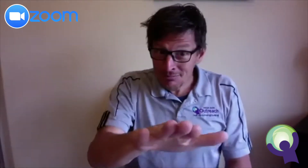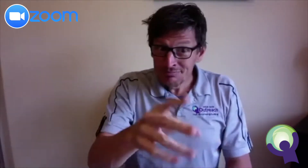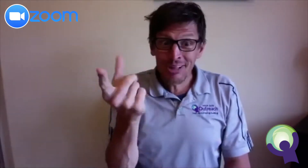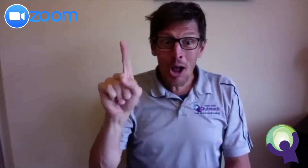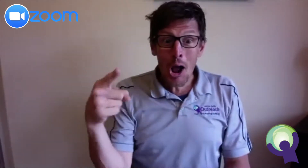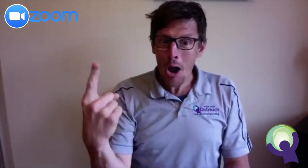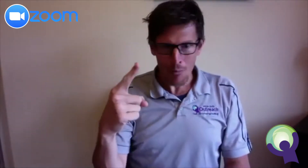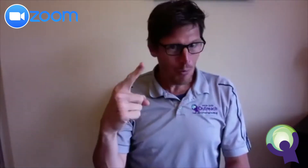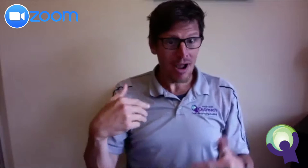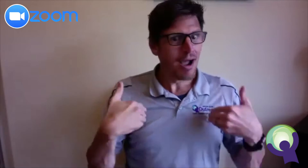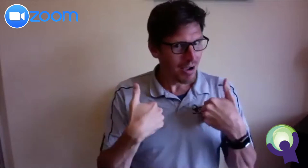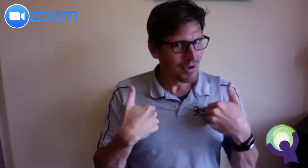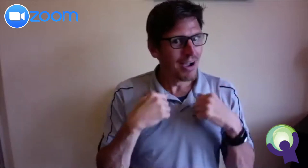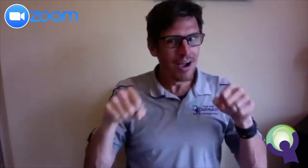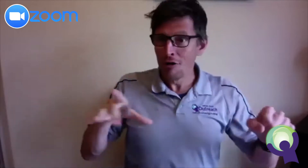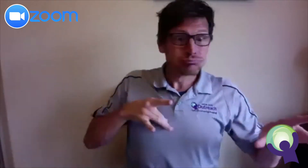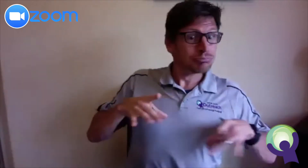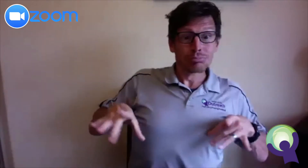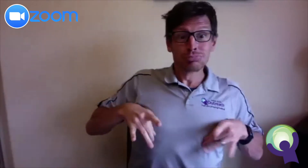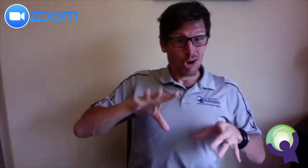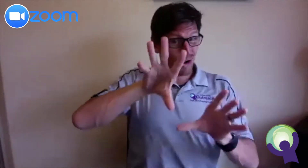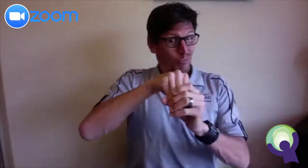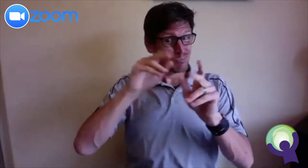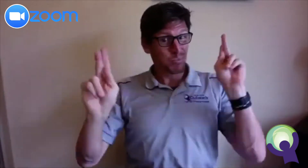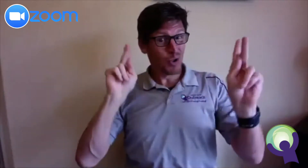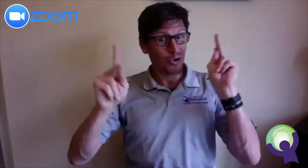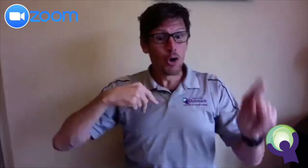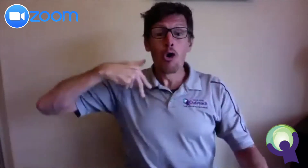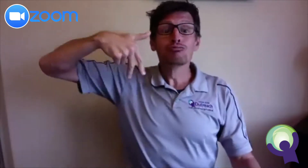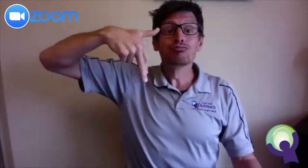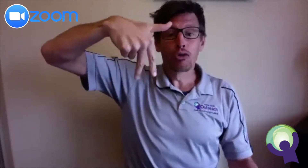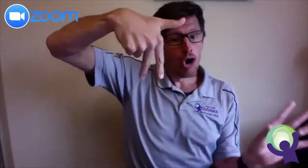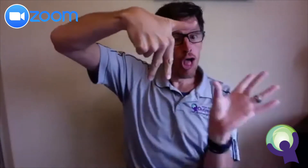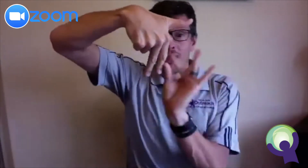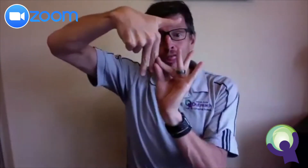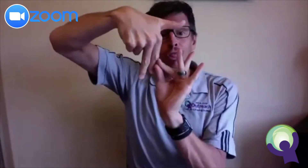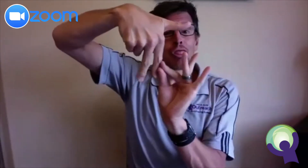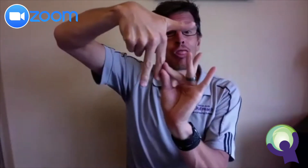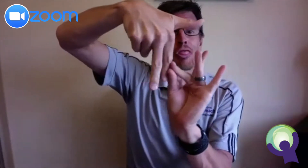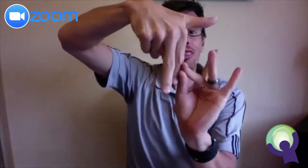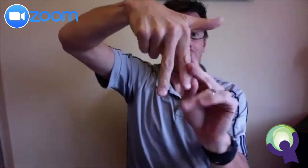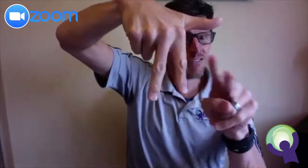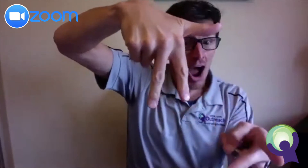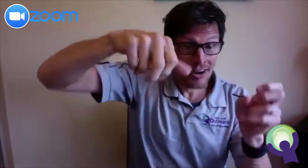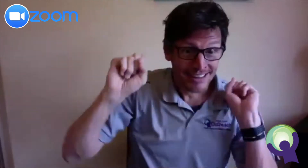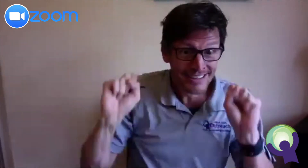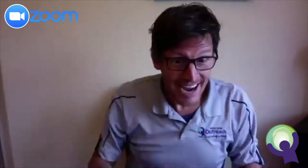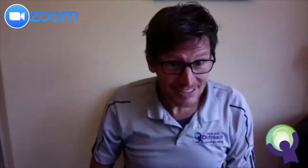It's milkweed, said Marv. That's how the seeds disperse. I meant to pull the milkweed plants before the pods burst. Now